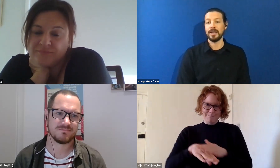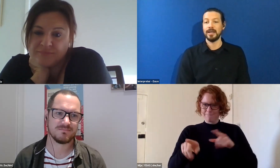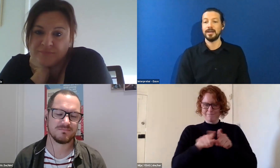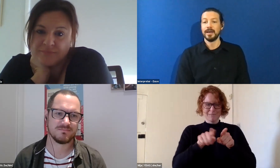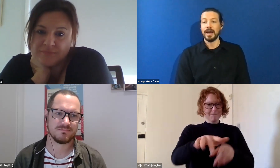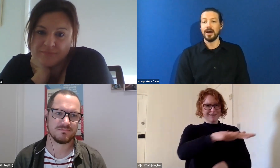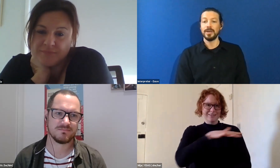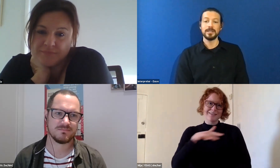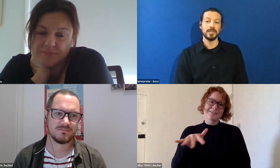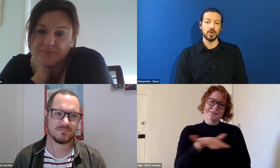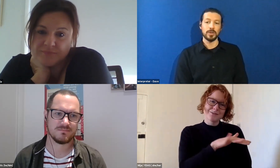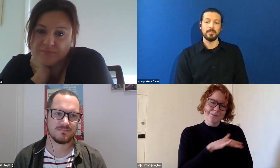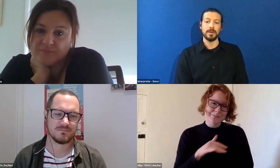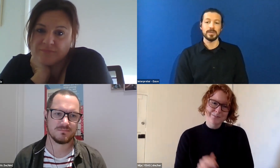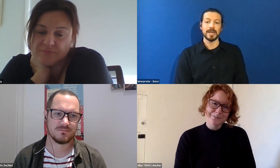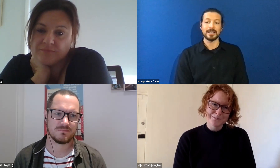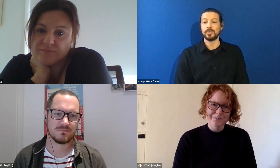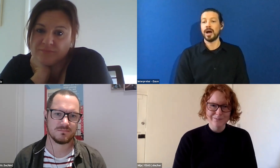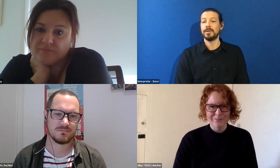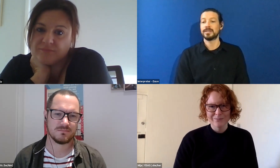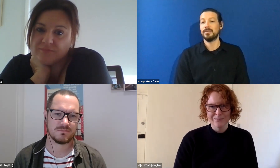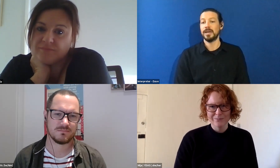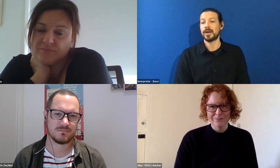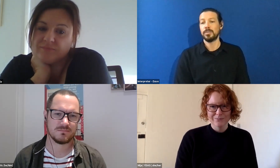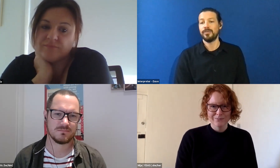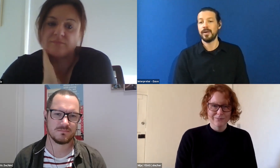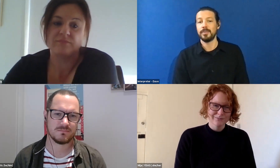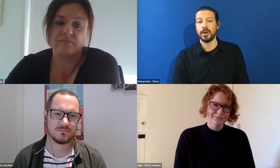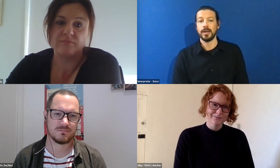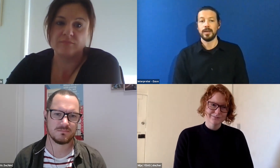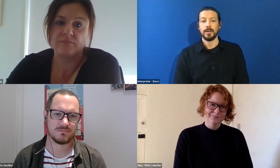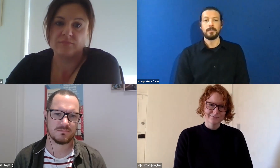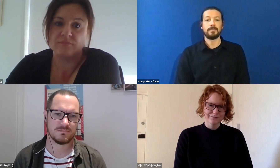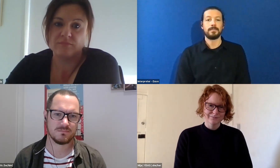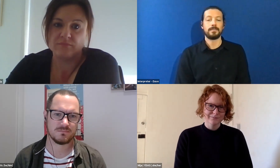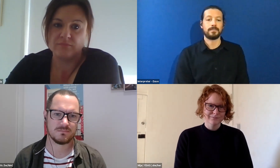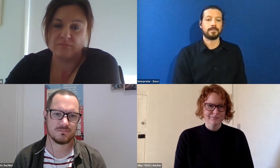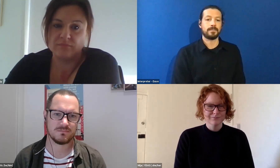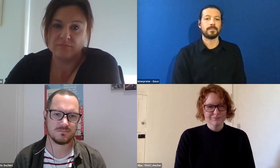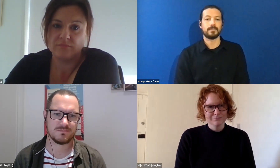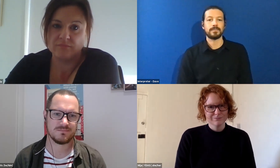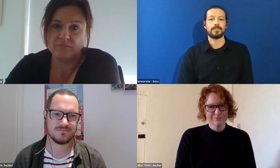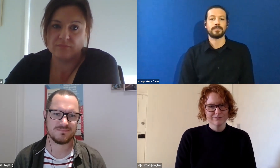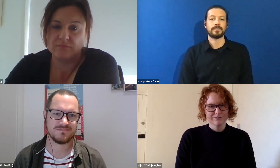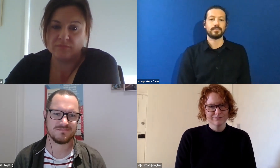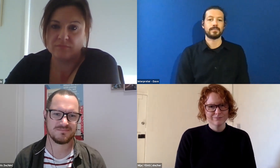being spoken about, and we need to ensure that people's access requirements can be equitable for everybody.